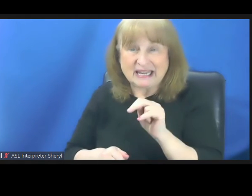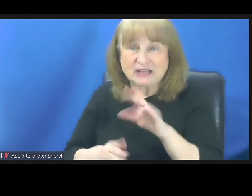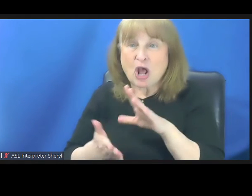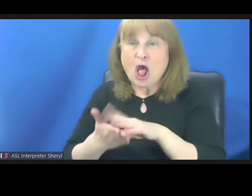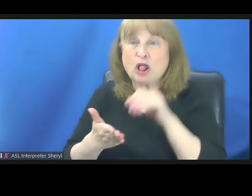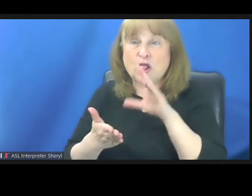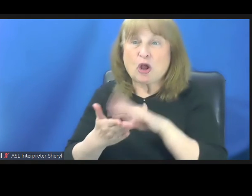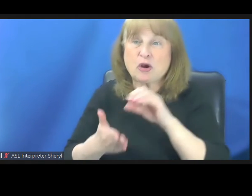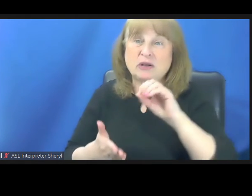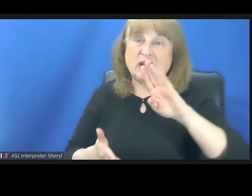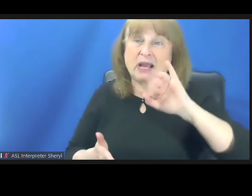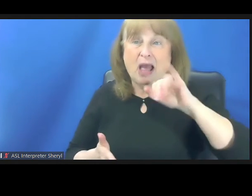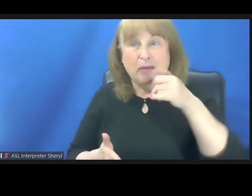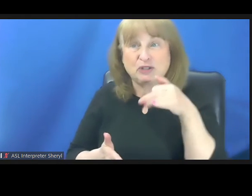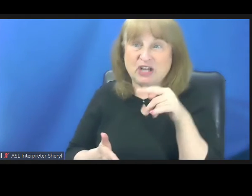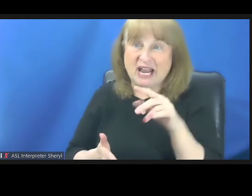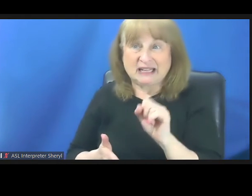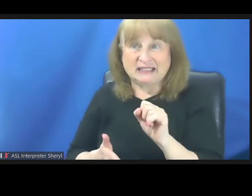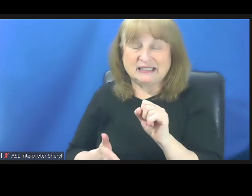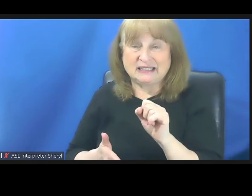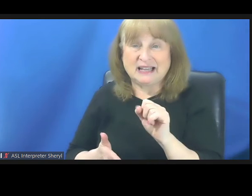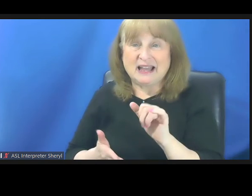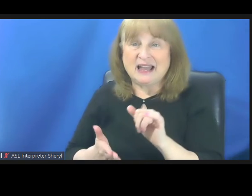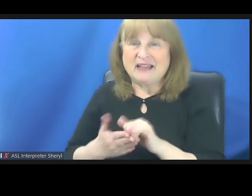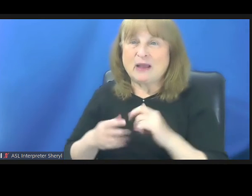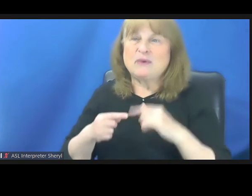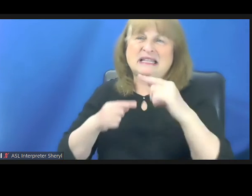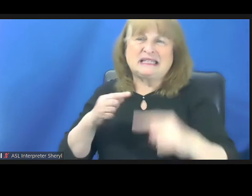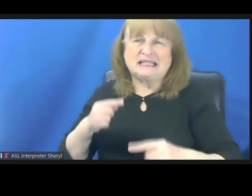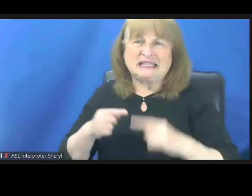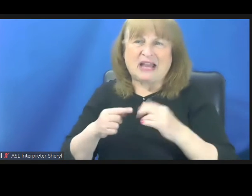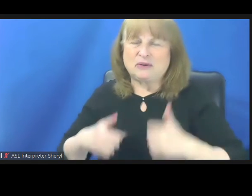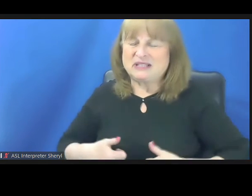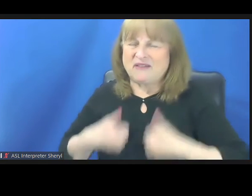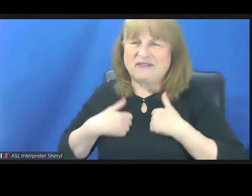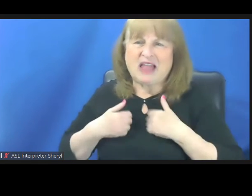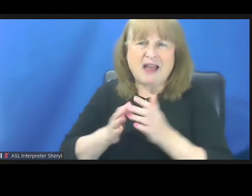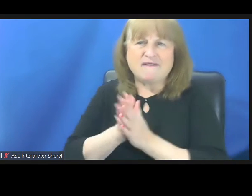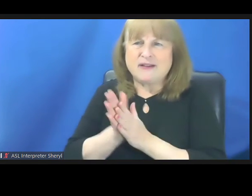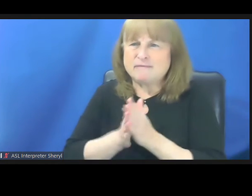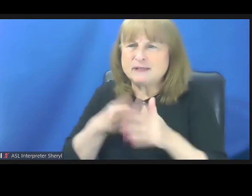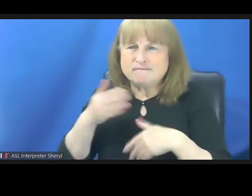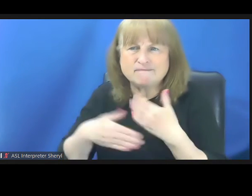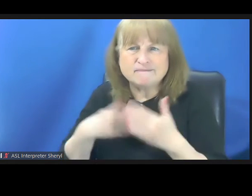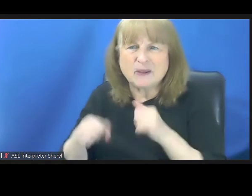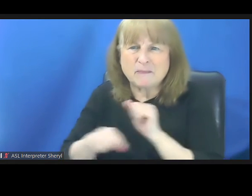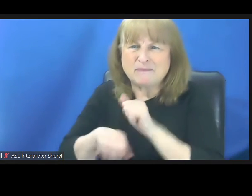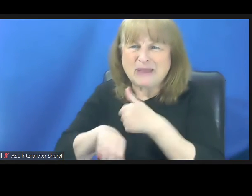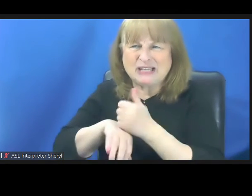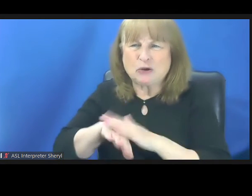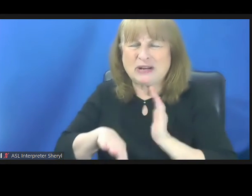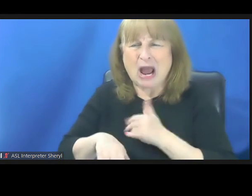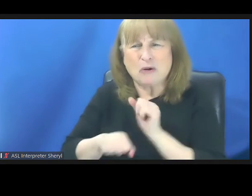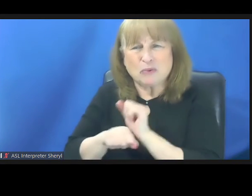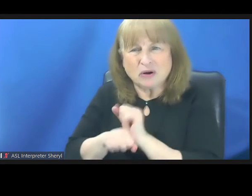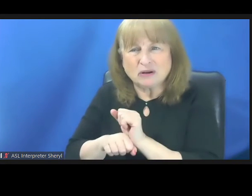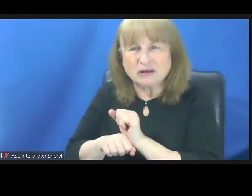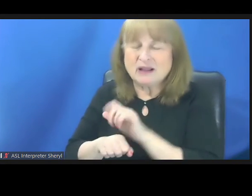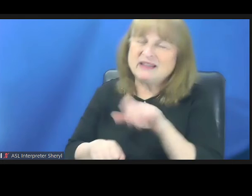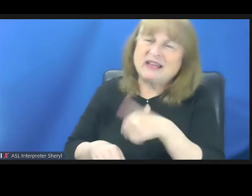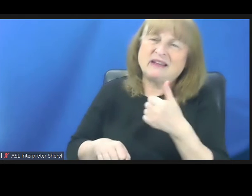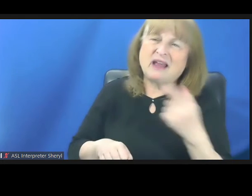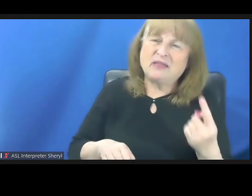Objects, that was a Cycles of Life in Bishnupur based upon our work, and another